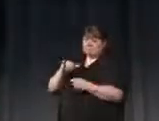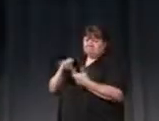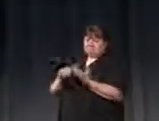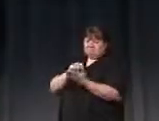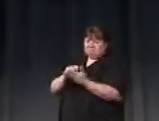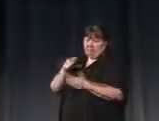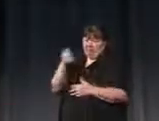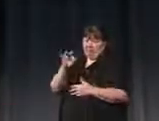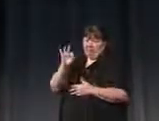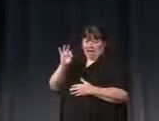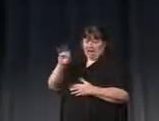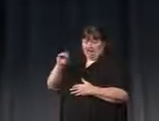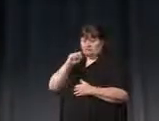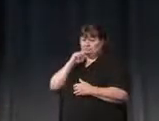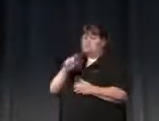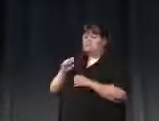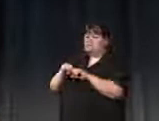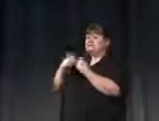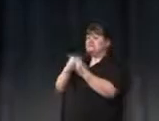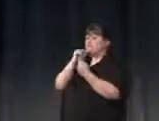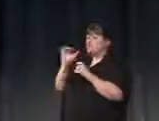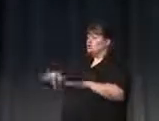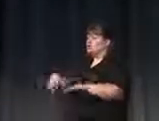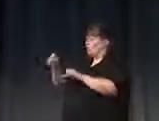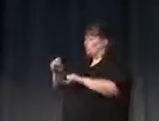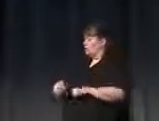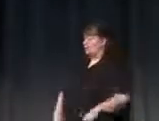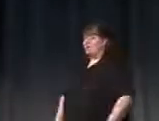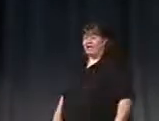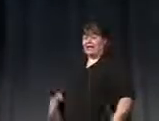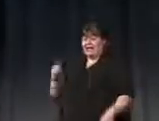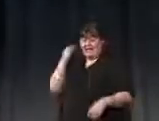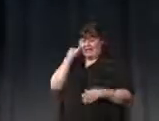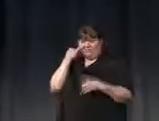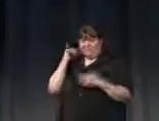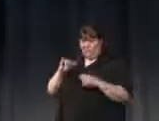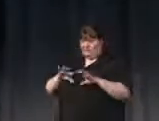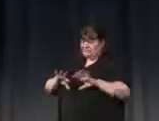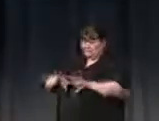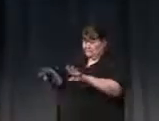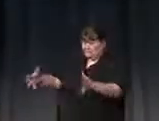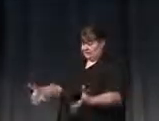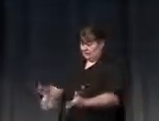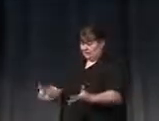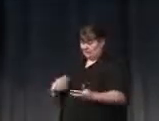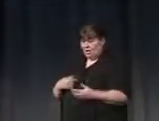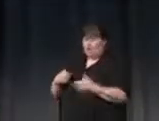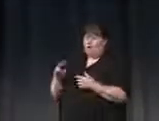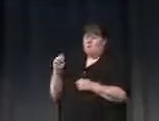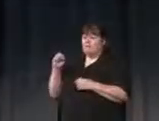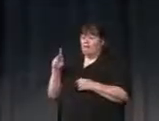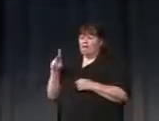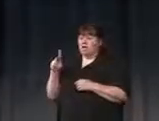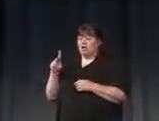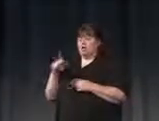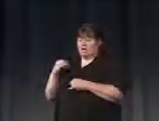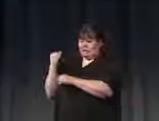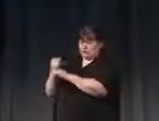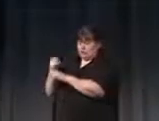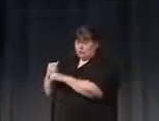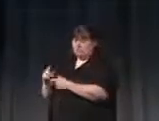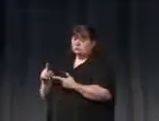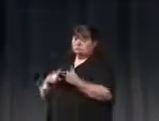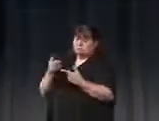the 1990s, by societies of control. If disciplinary societies were marked by institutions, the prison,